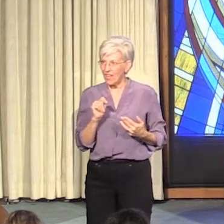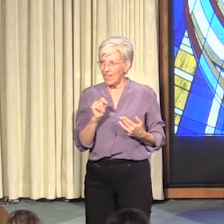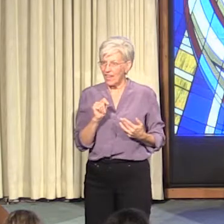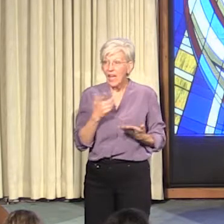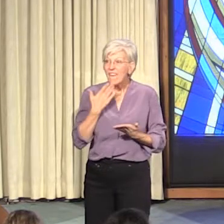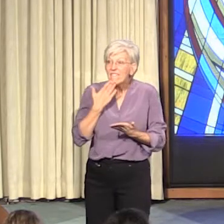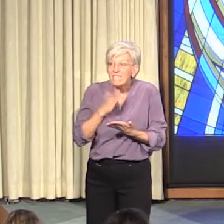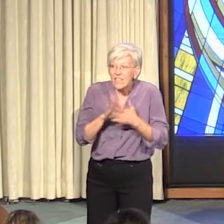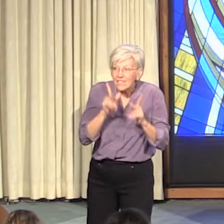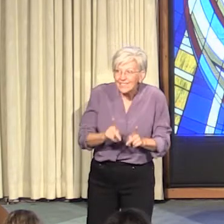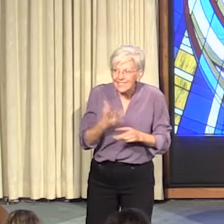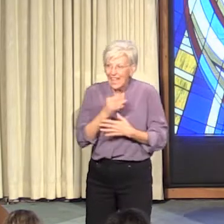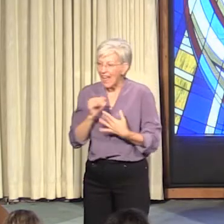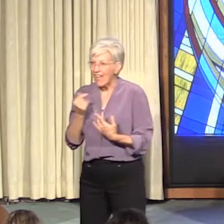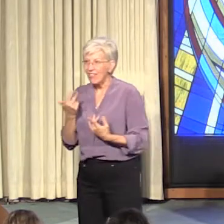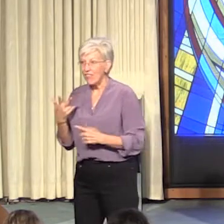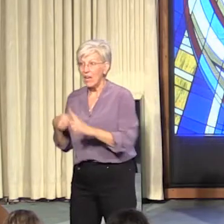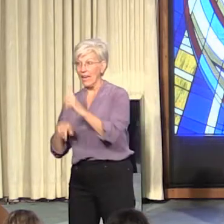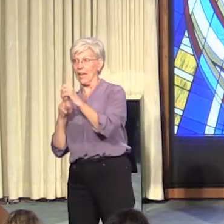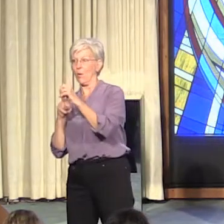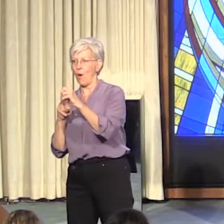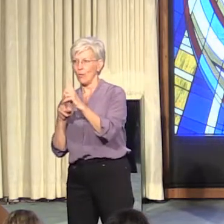They are deep within us.